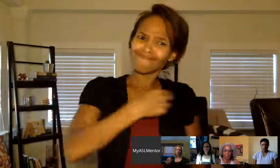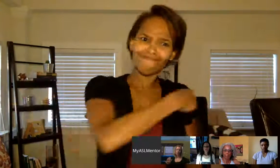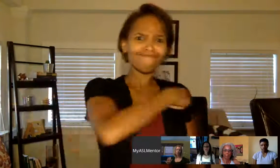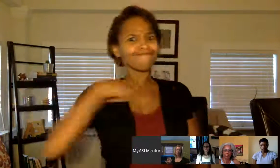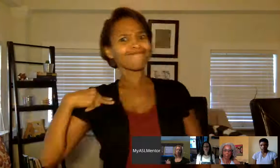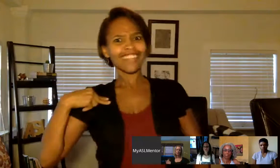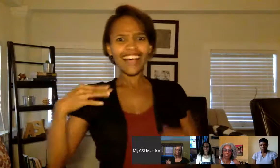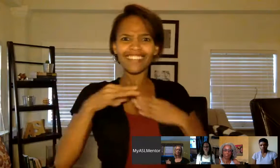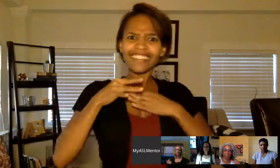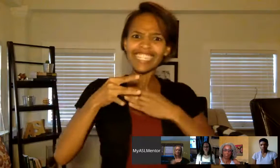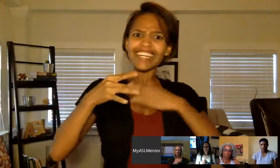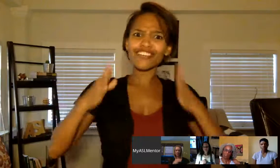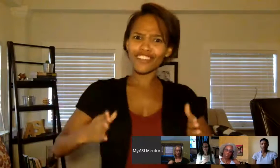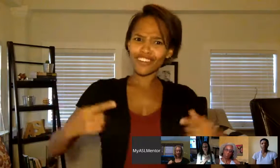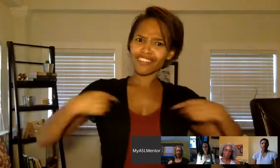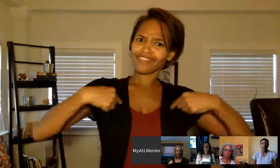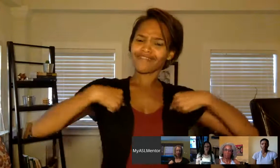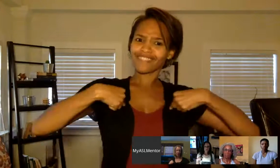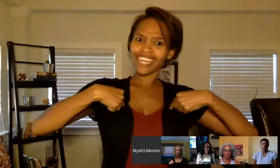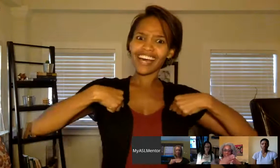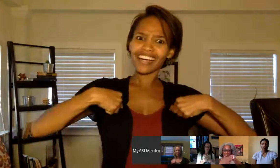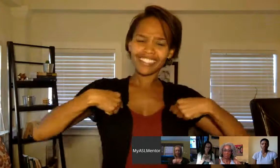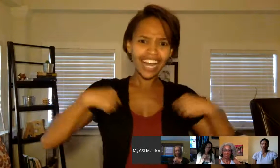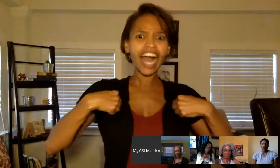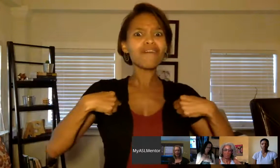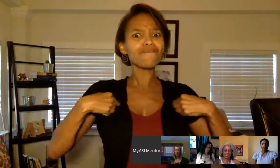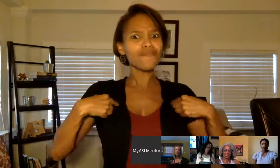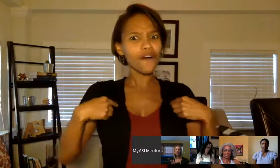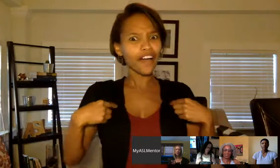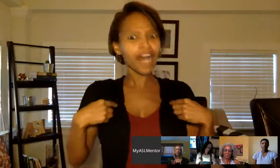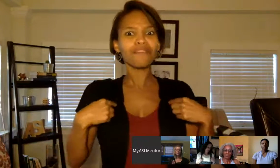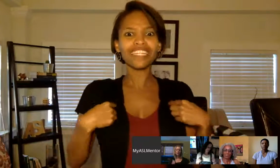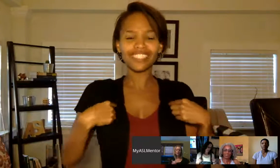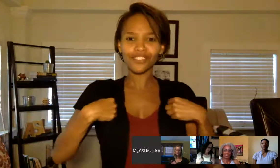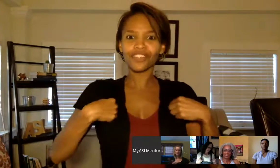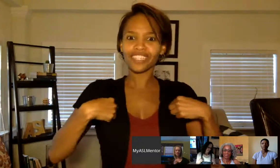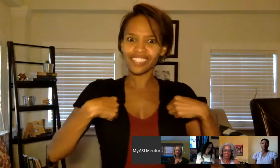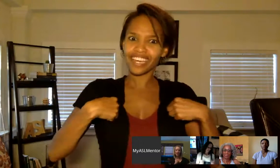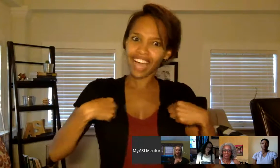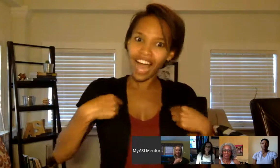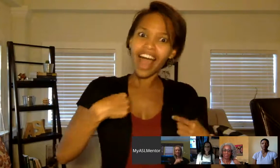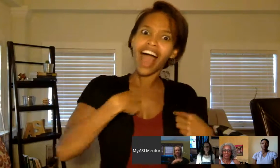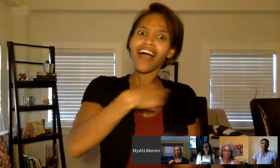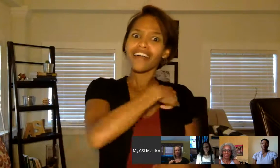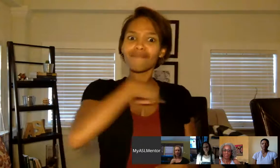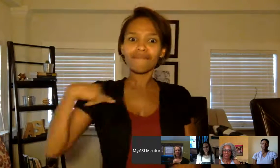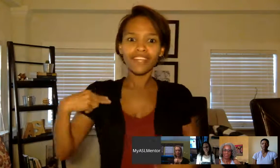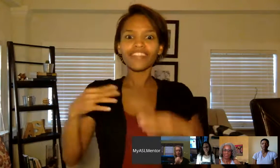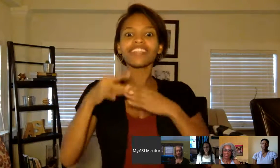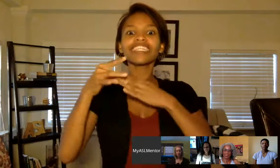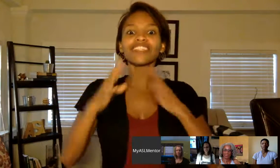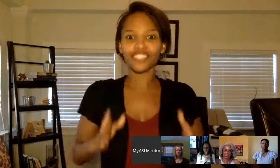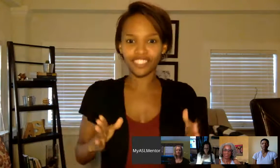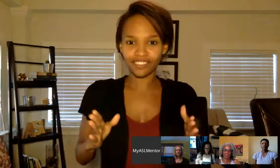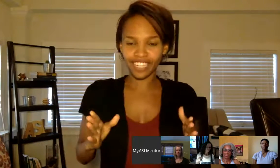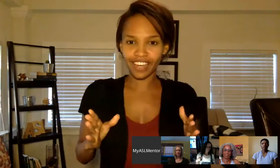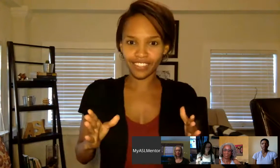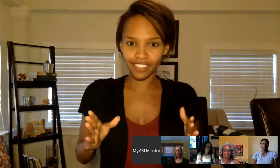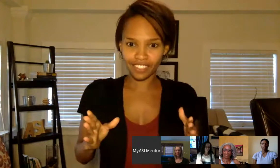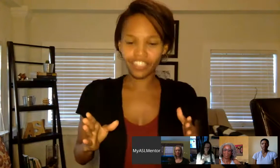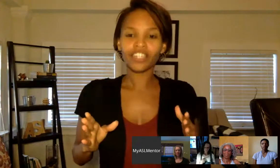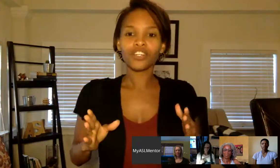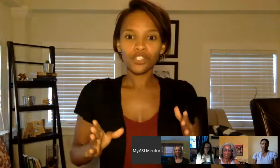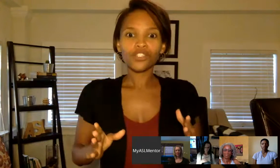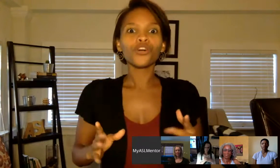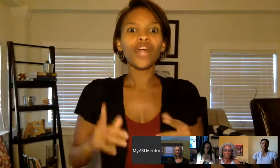Yes, leader. Yes, I'm the one. I'm going to do this thing. I'm the leader.